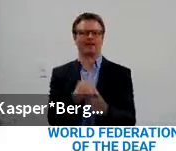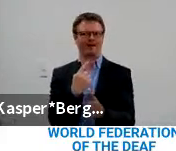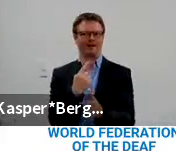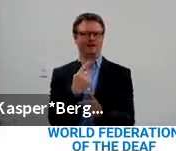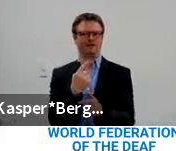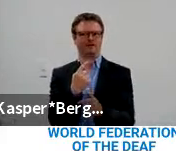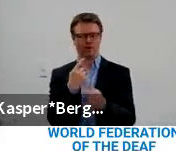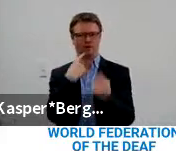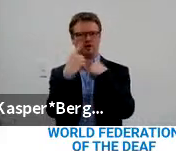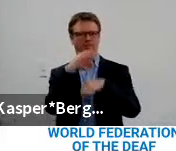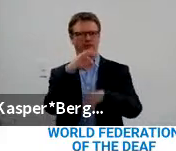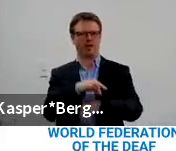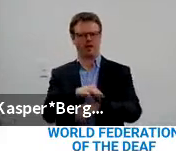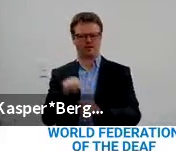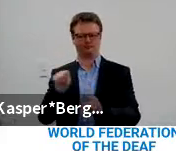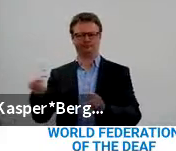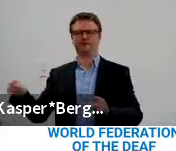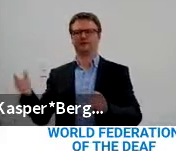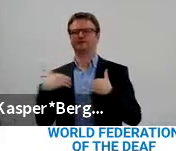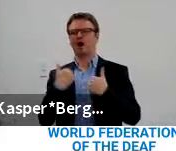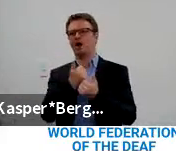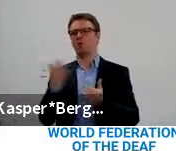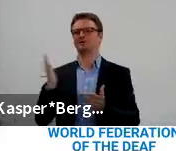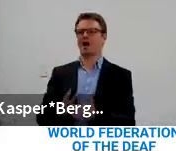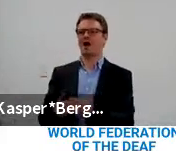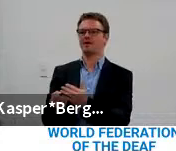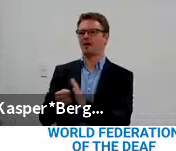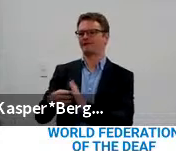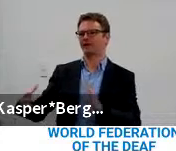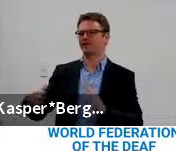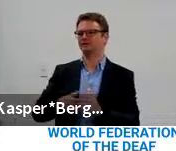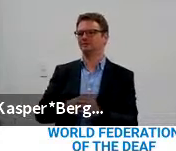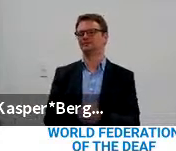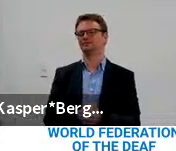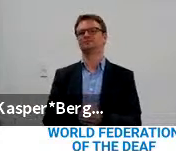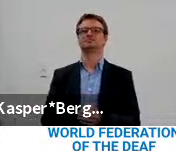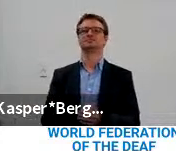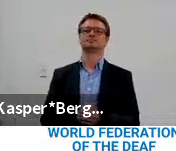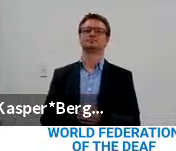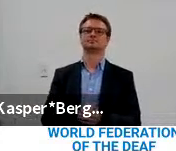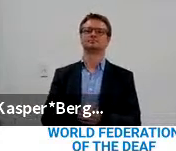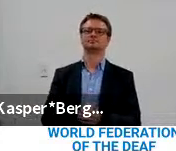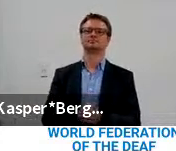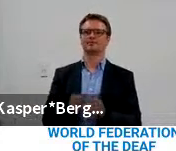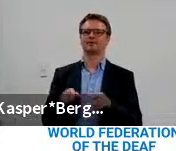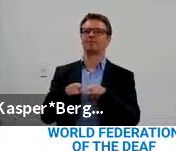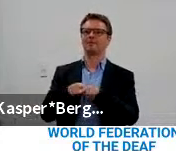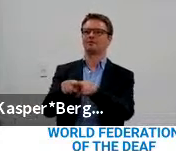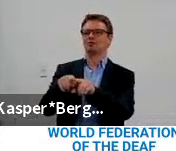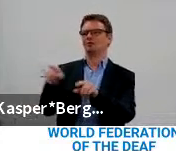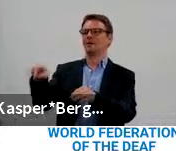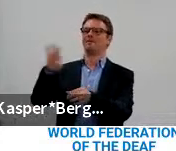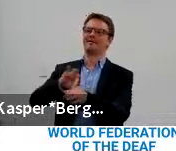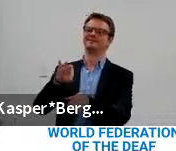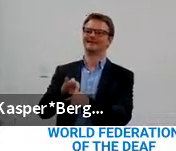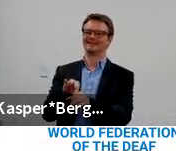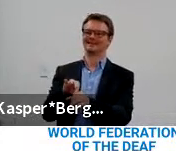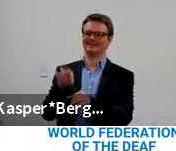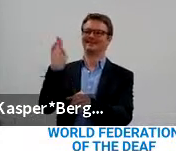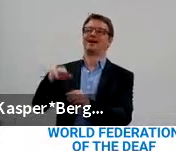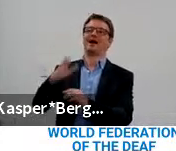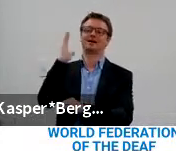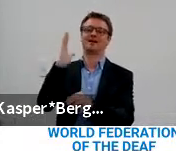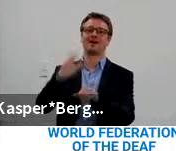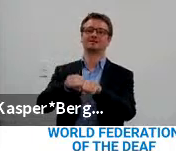back and taking the medicine or going to the hospital and talking to the doctors because they have seen that you get these severe side effects, and then they just hold back on taking the